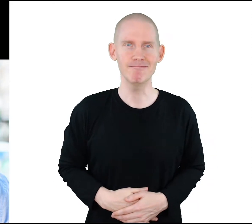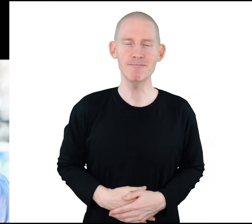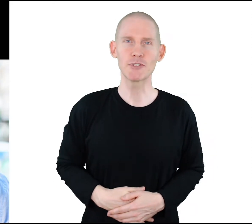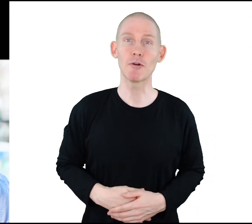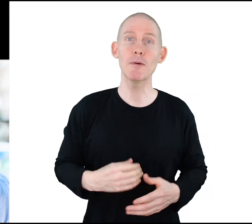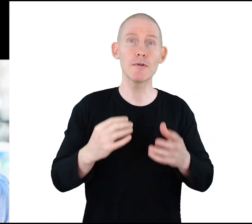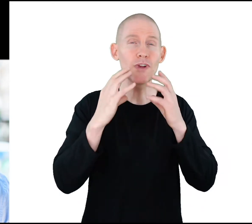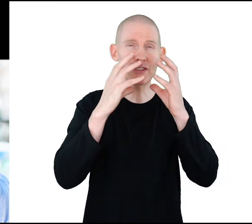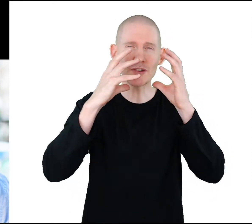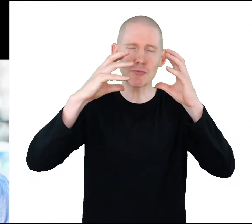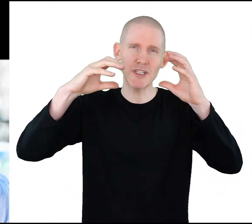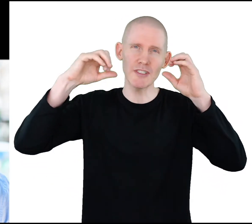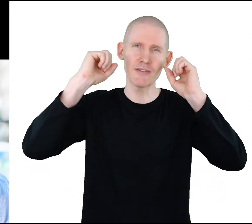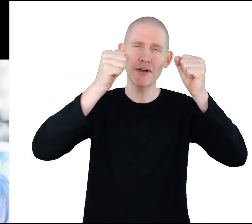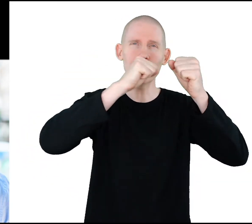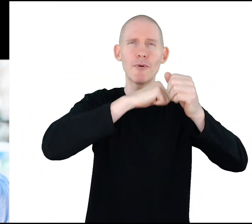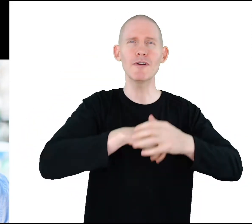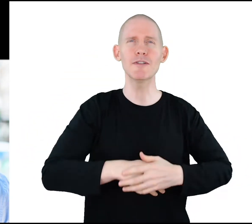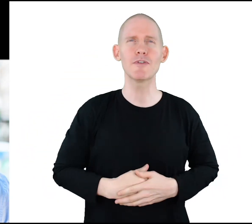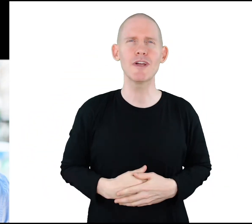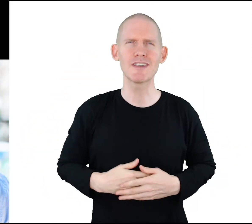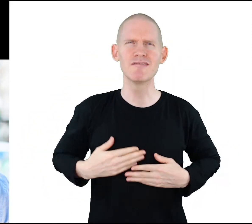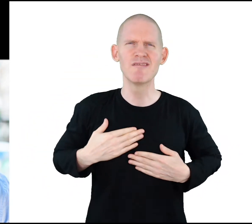So remember, facial expression is very important. If you're like,